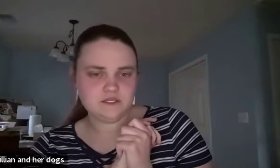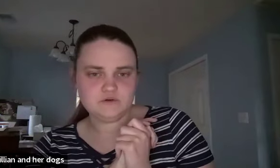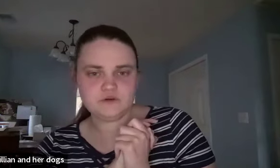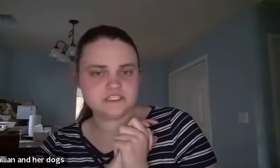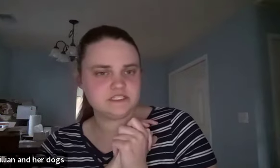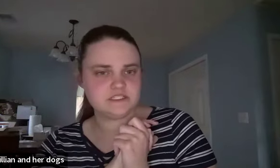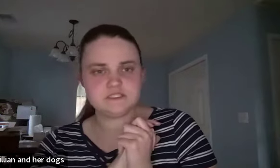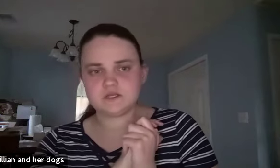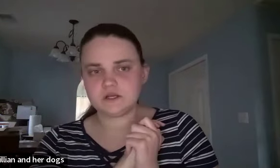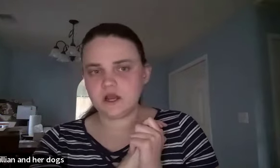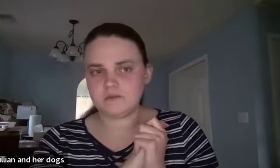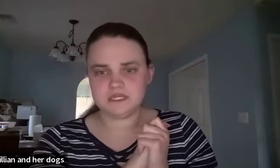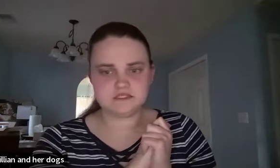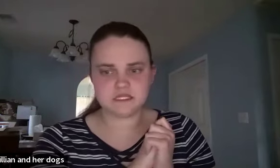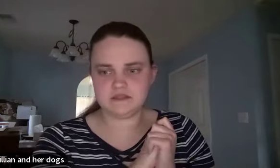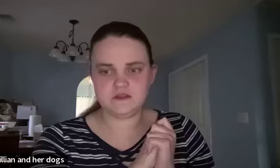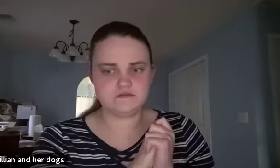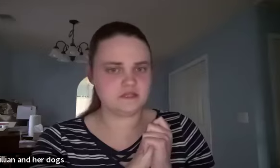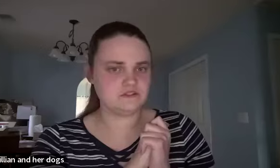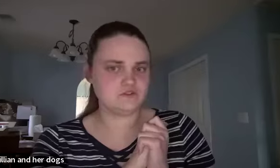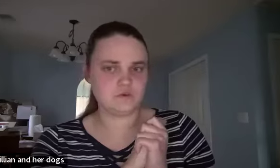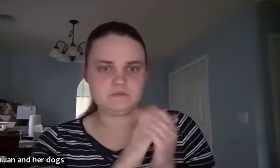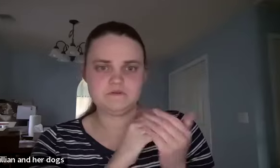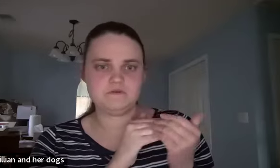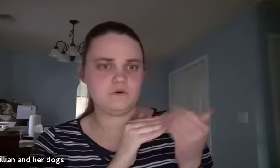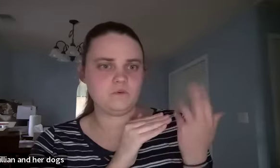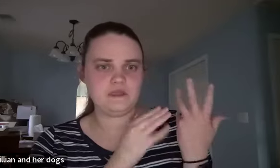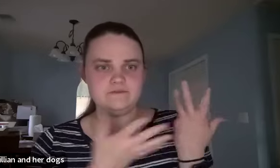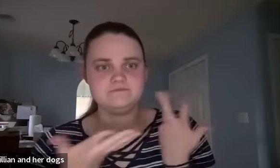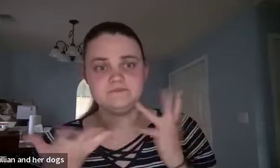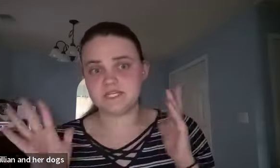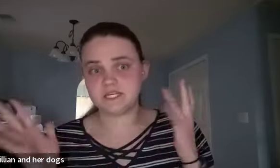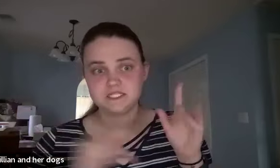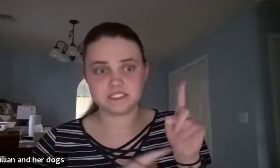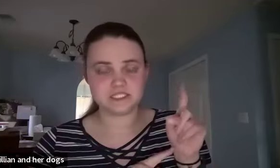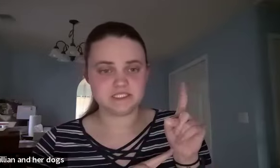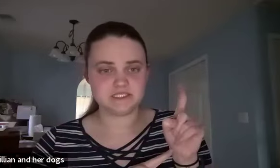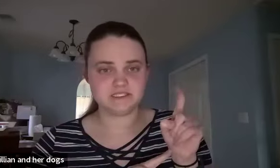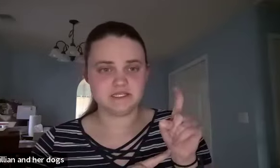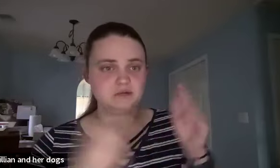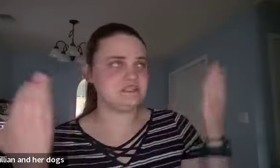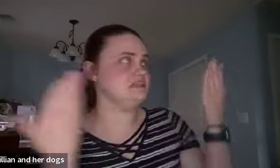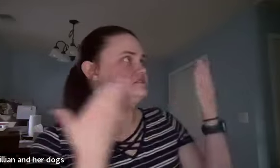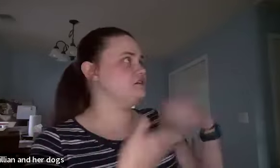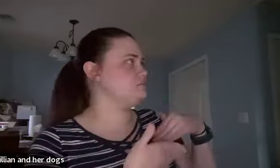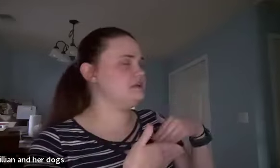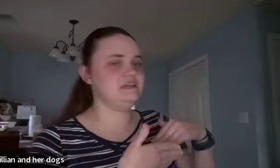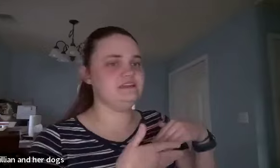Any questions or comments, anything of that sort before we finish? I know it's getting dark. We're gonna get to